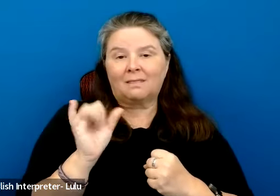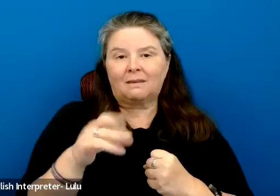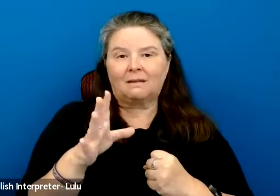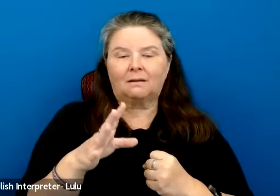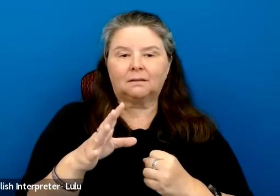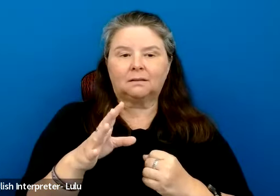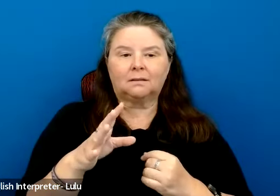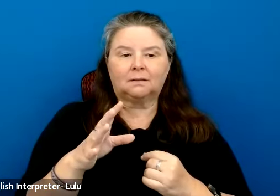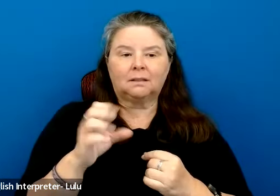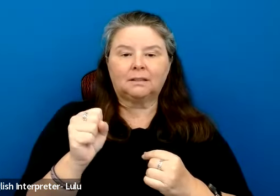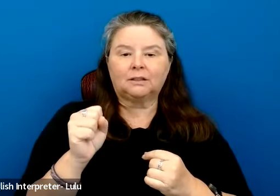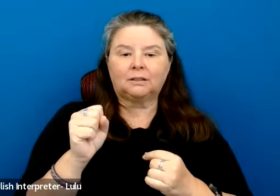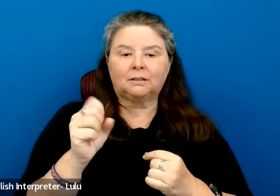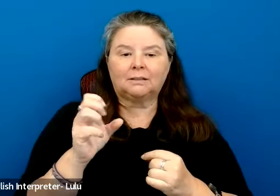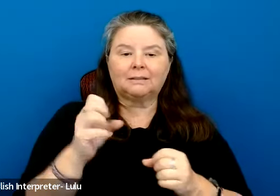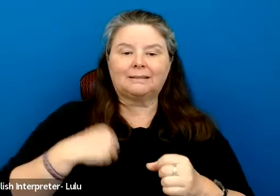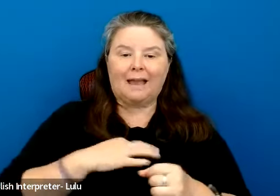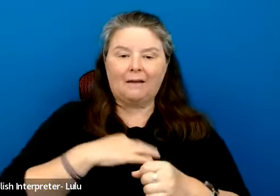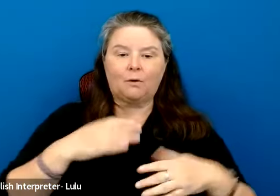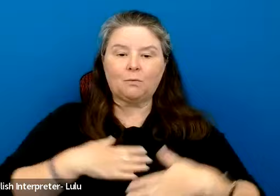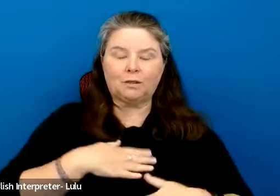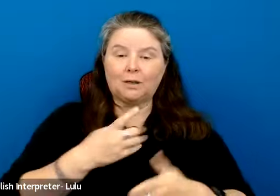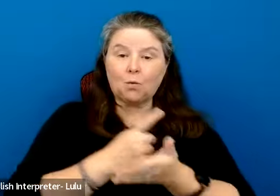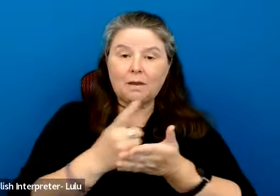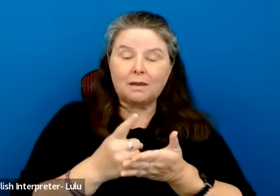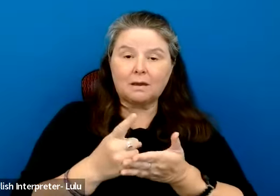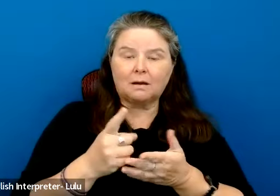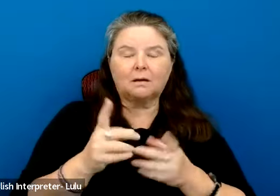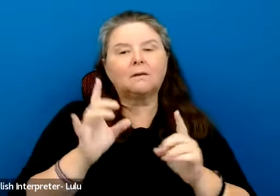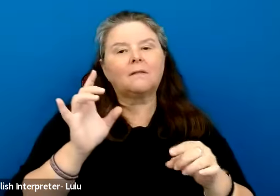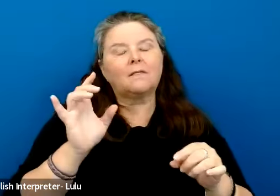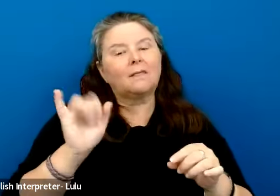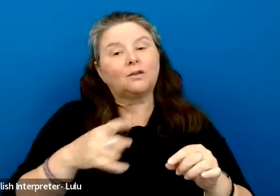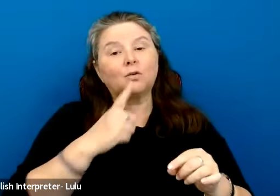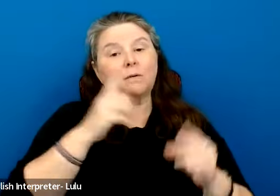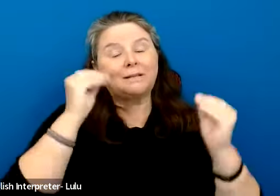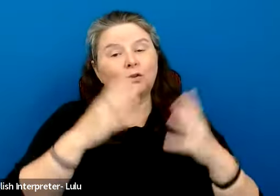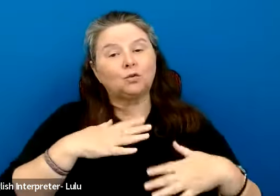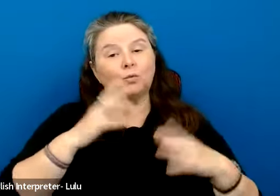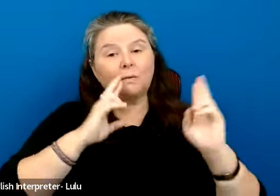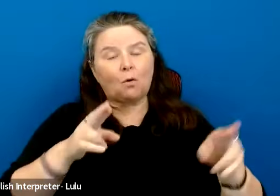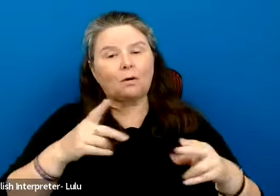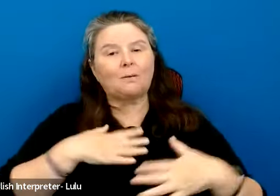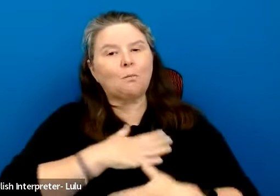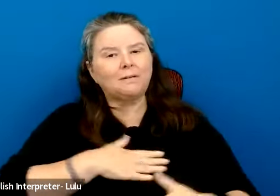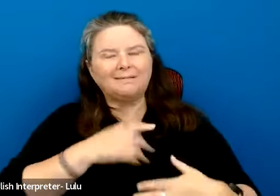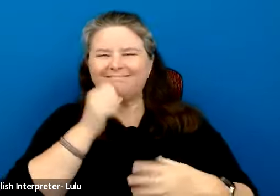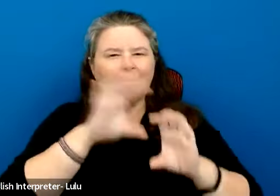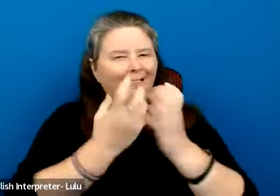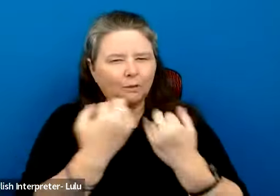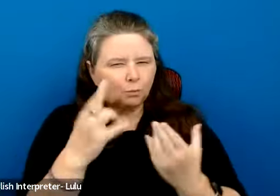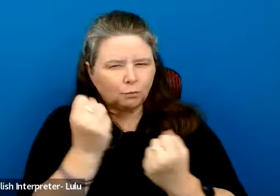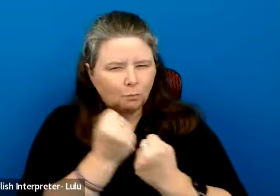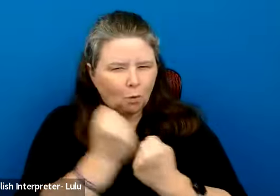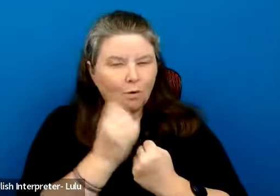STA, the Staff and Teacher Appreciation Week that we do in May. So teacher support is really the appreciation, less than like, it's not the classroom support.